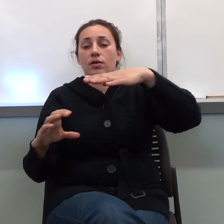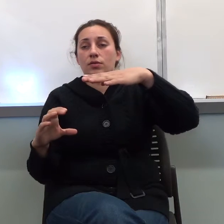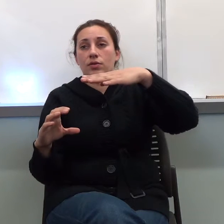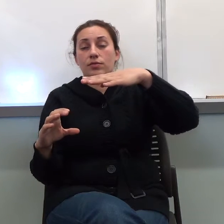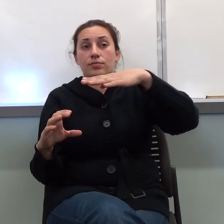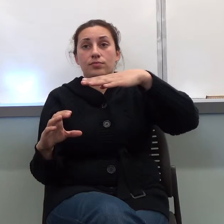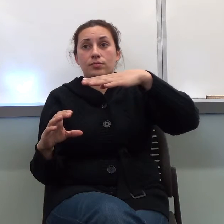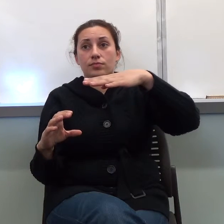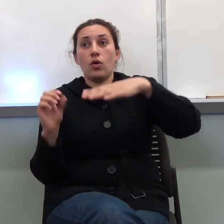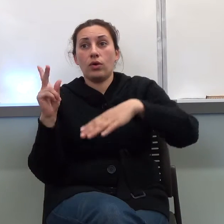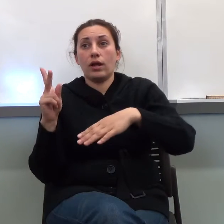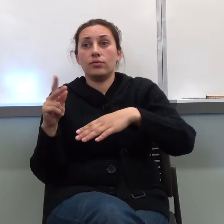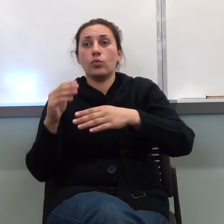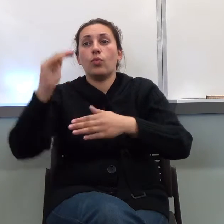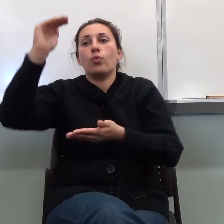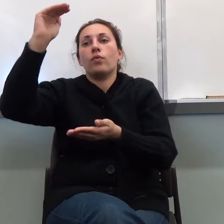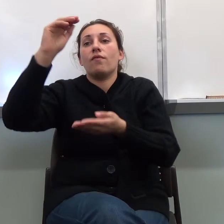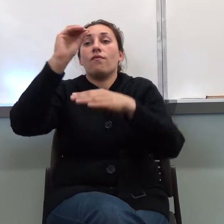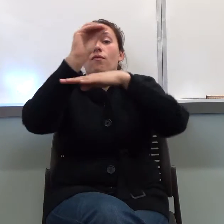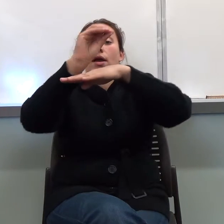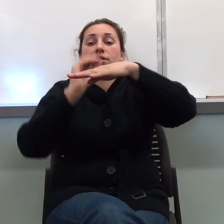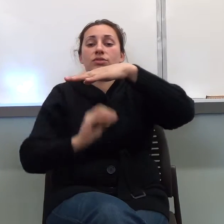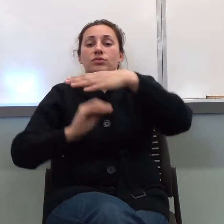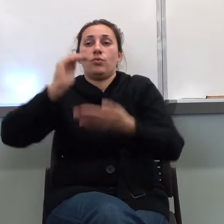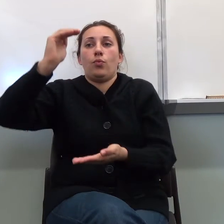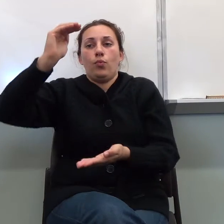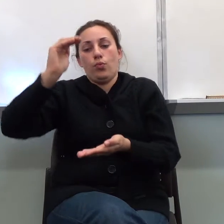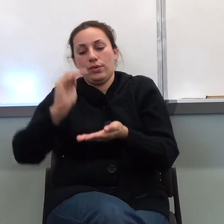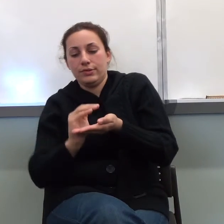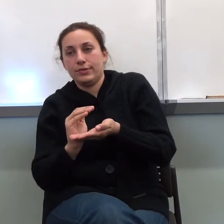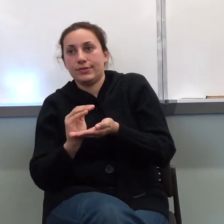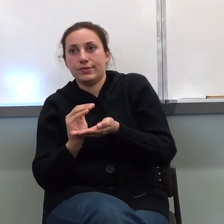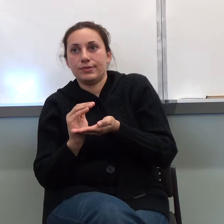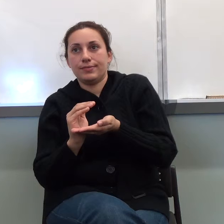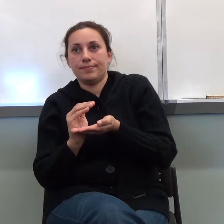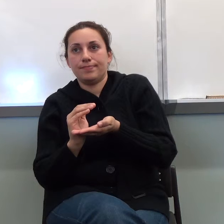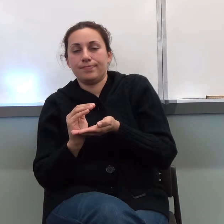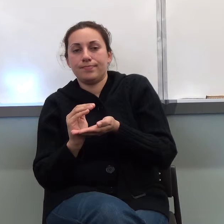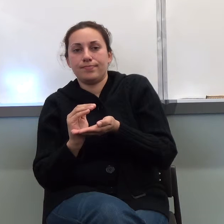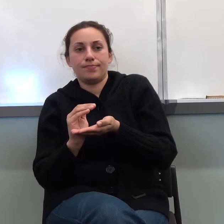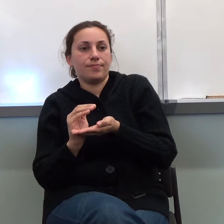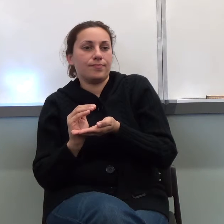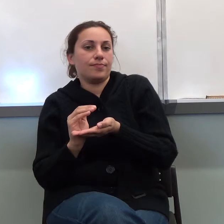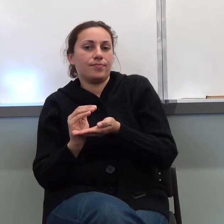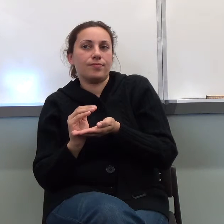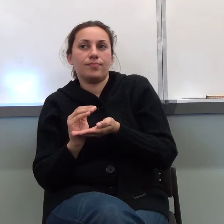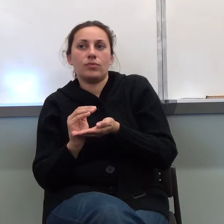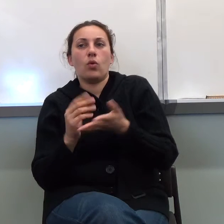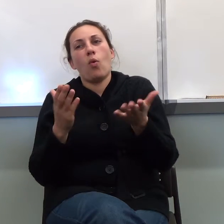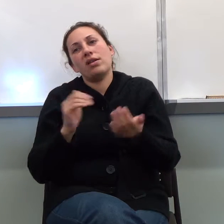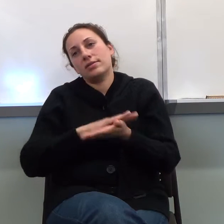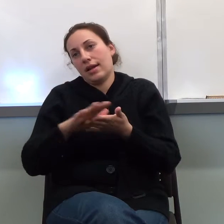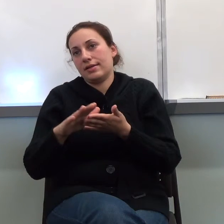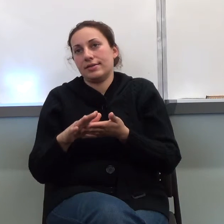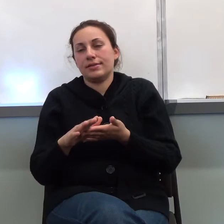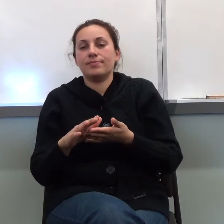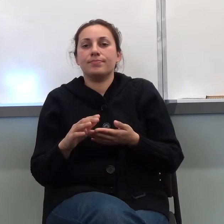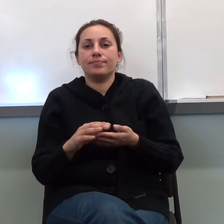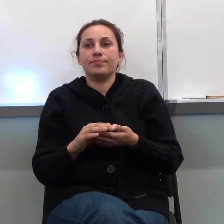Okay, let's reduce the fraction so we can get it into some nice form. Or you can simply say, if I'm going to